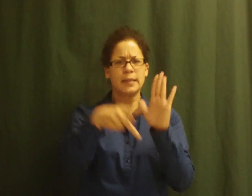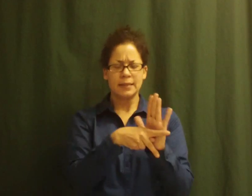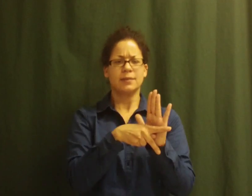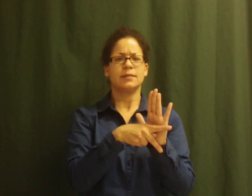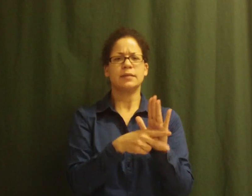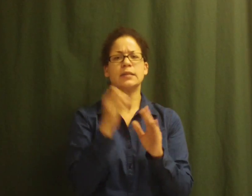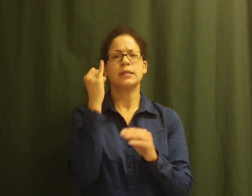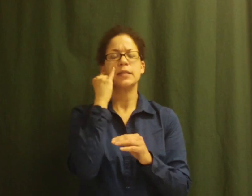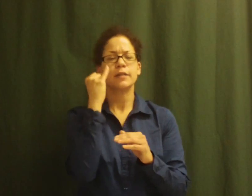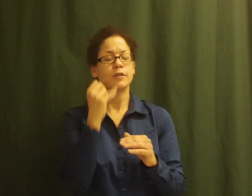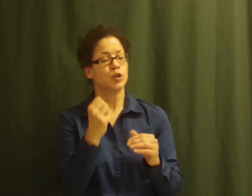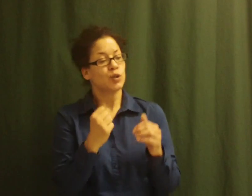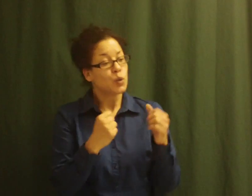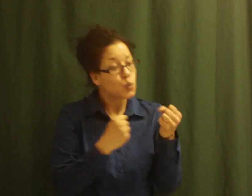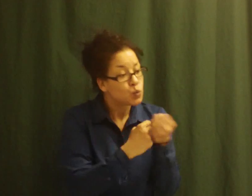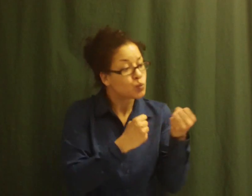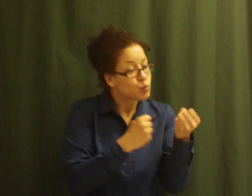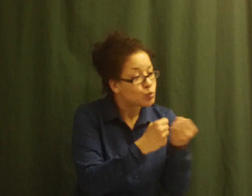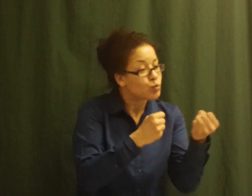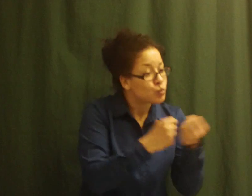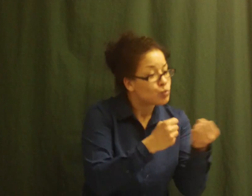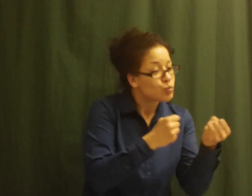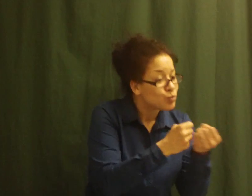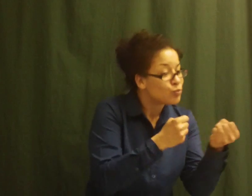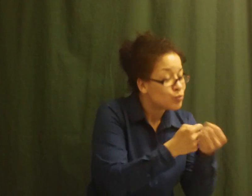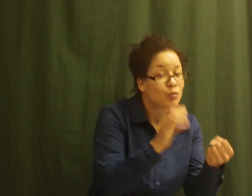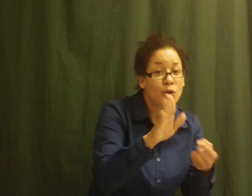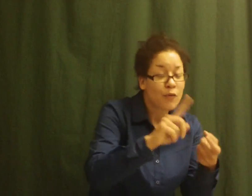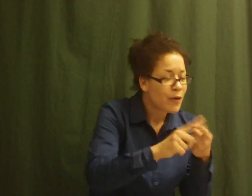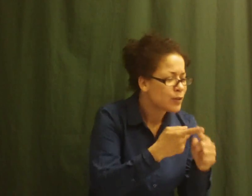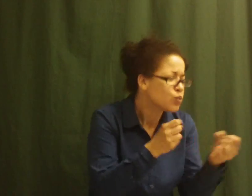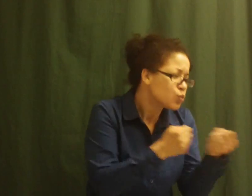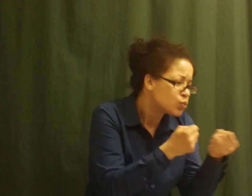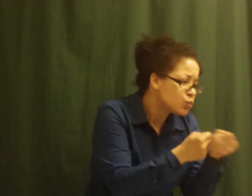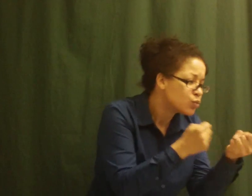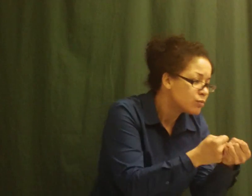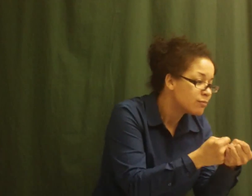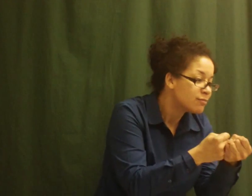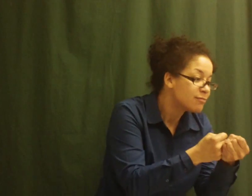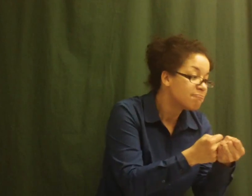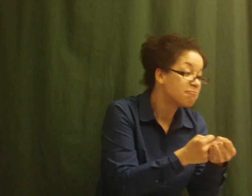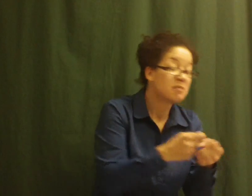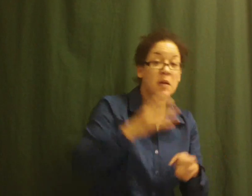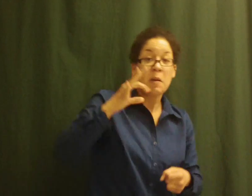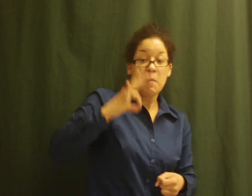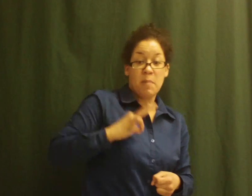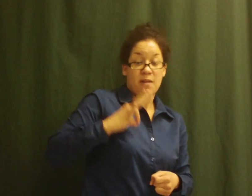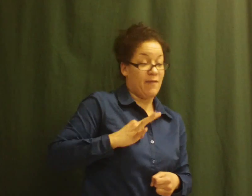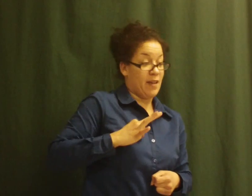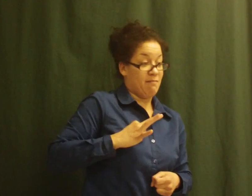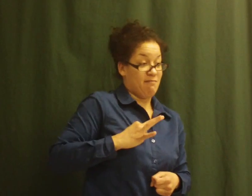best interests of the organization, although it might be in his best